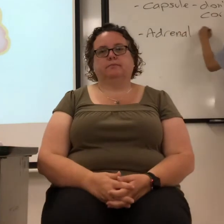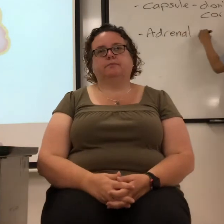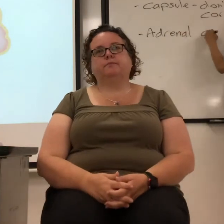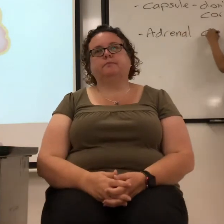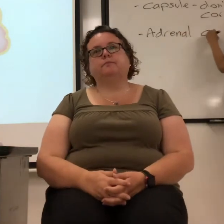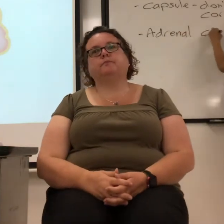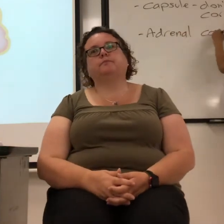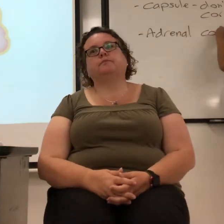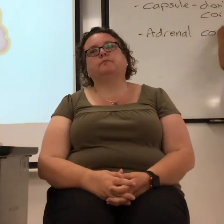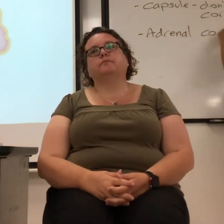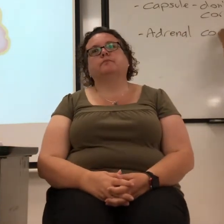Adrenal cortex